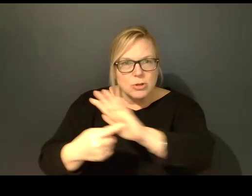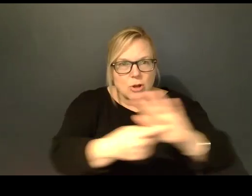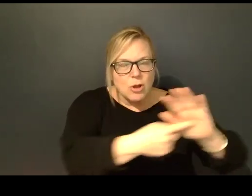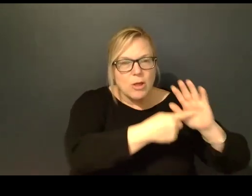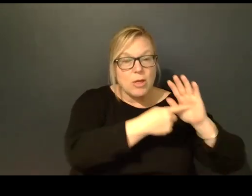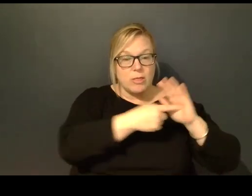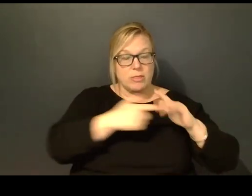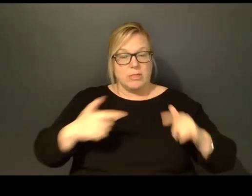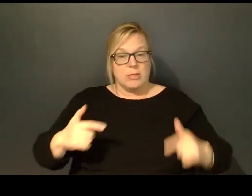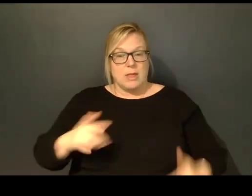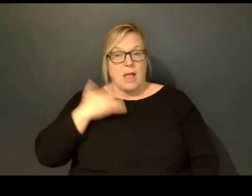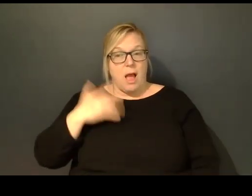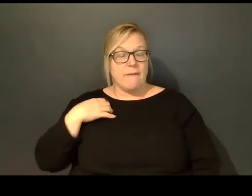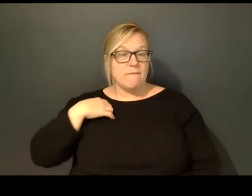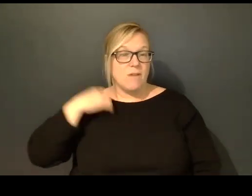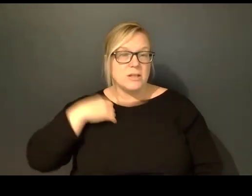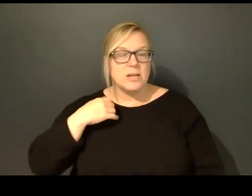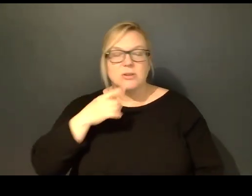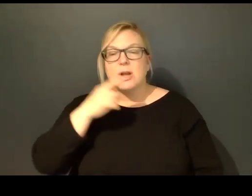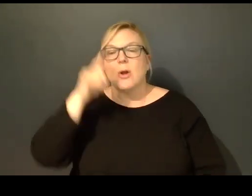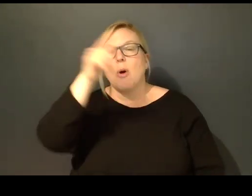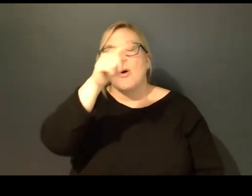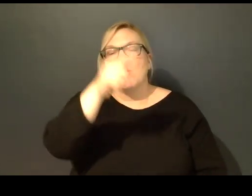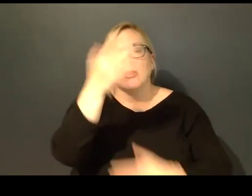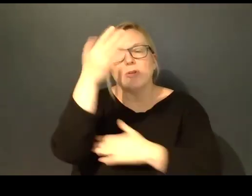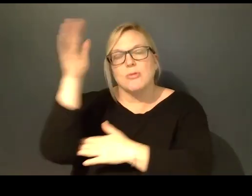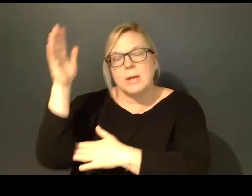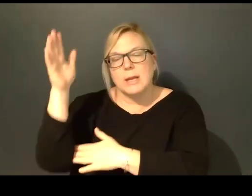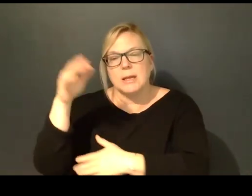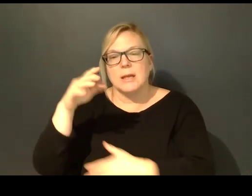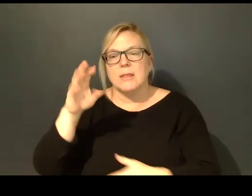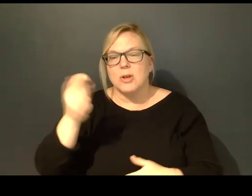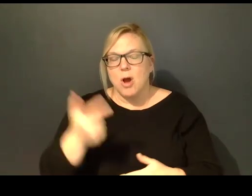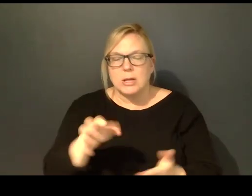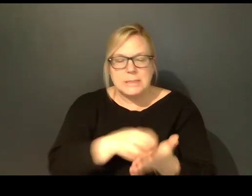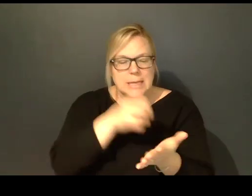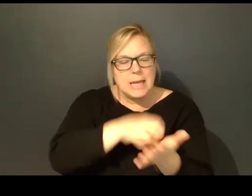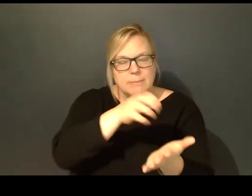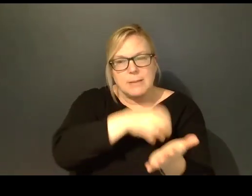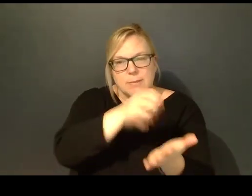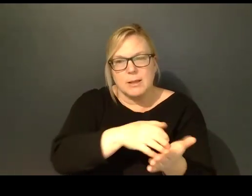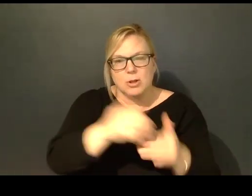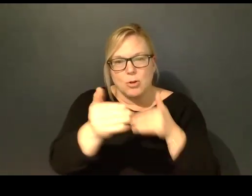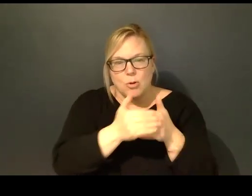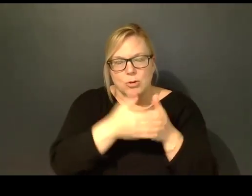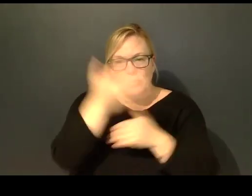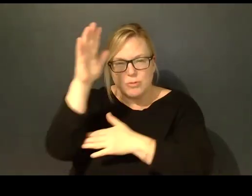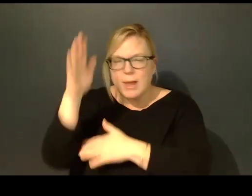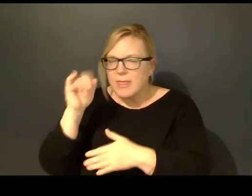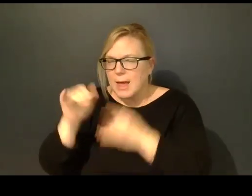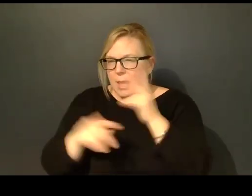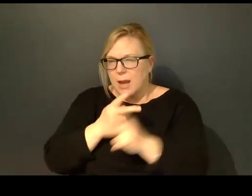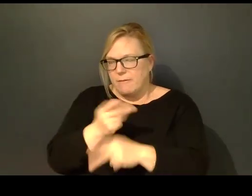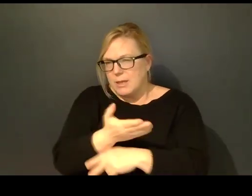said, oh, the dog's there digging something by the tree. Fabulous. So, that kind of stuff is great.